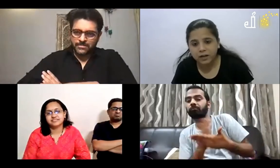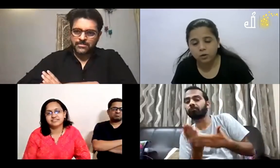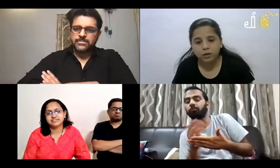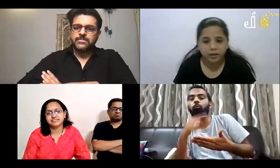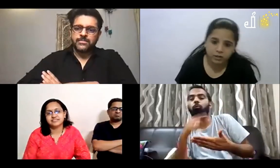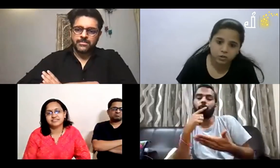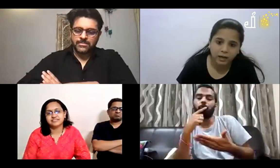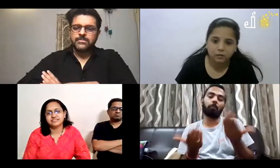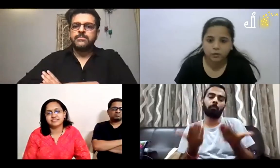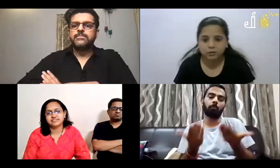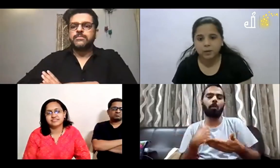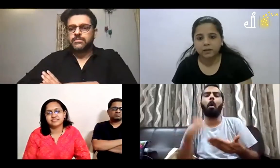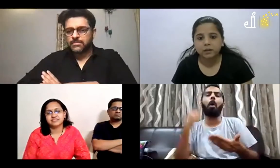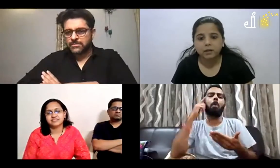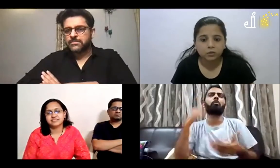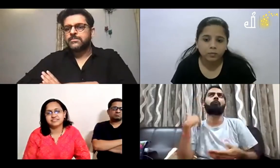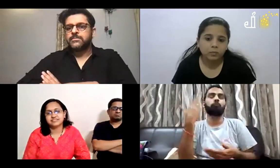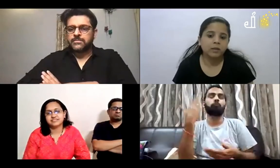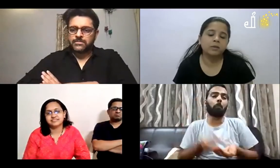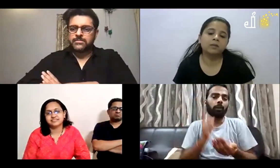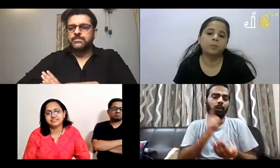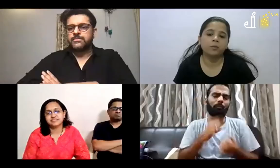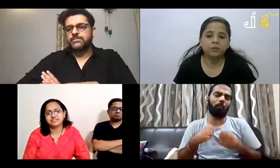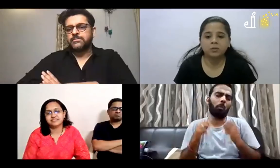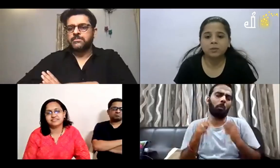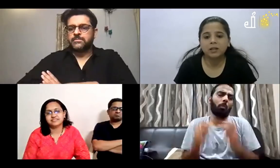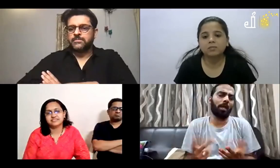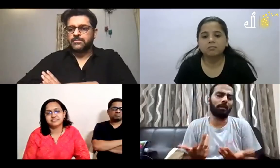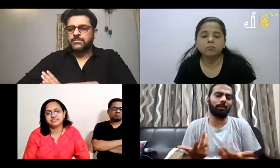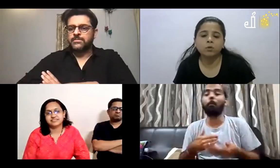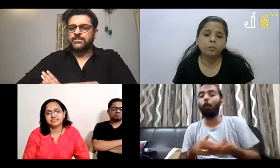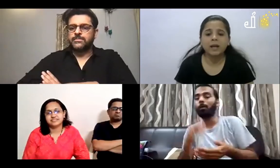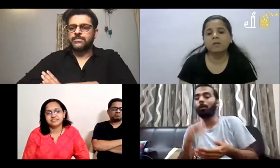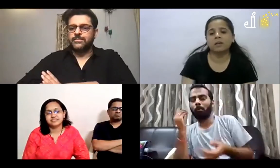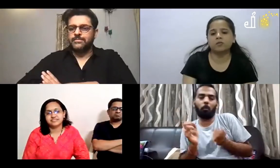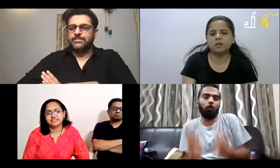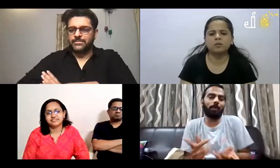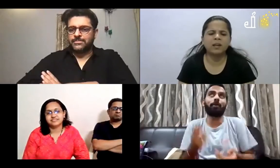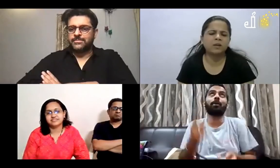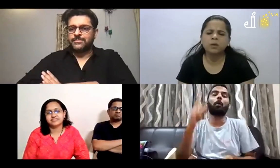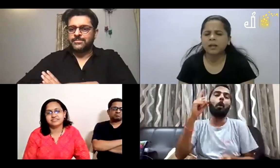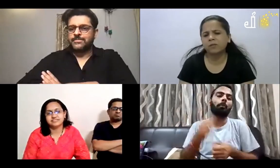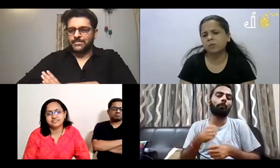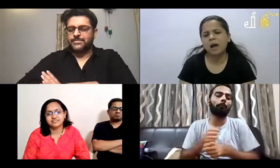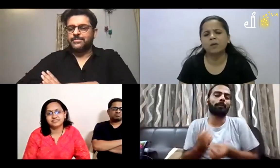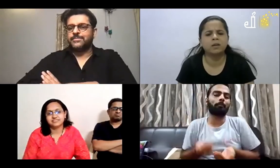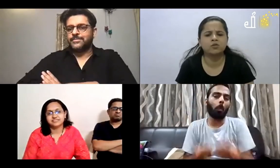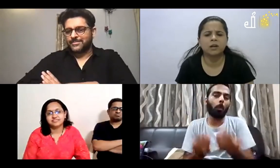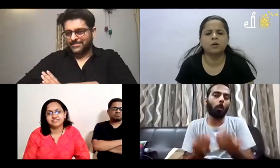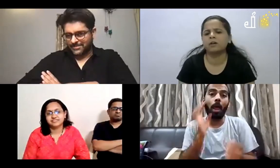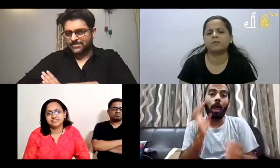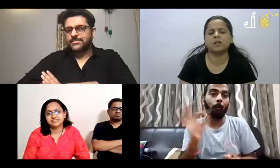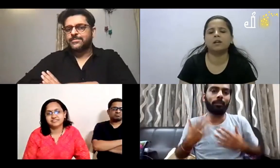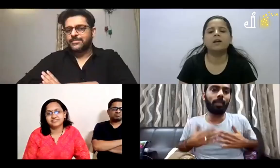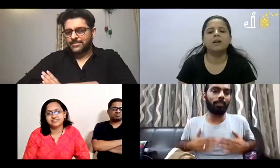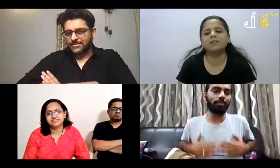deaf child or a hearing child, what's your plan? So maybe it's a possibility you may have a deaf child. So we're like, okay, if we would have a hearing child